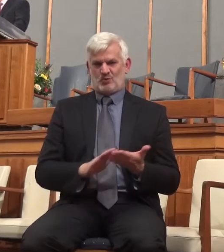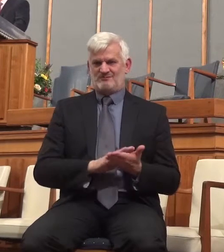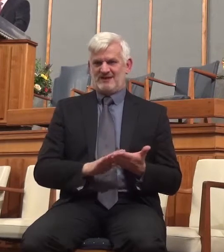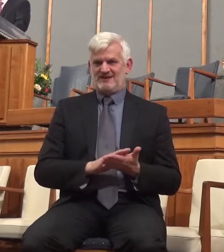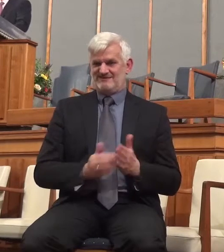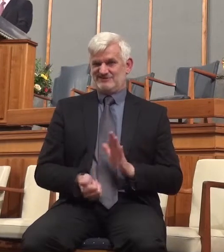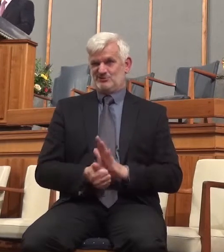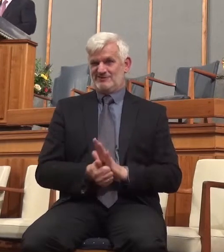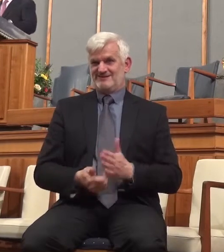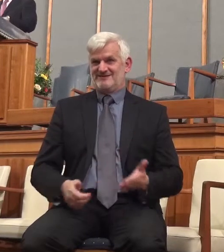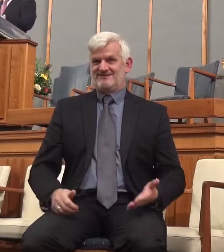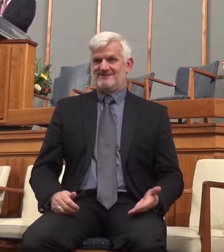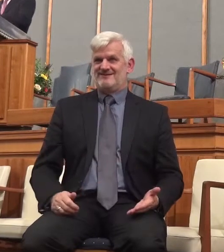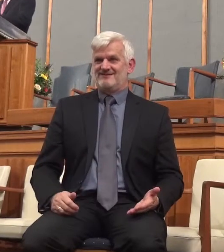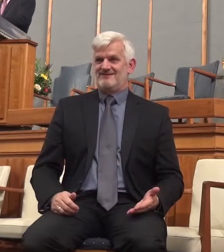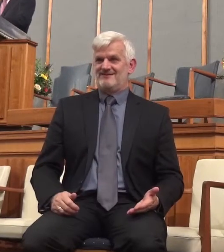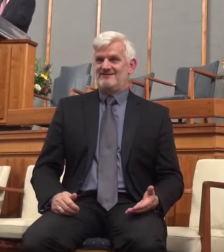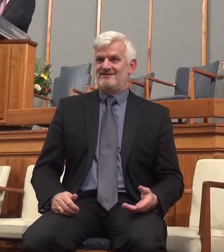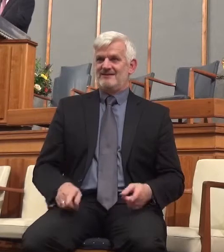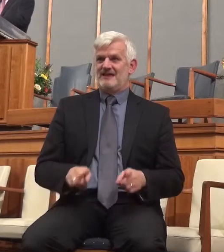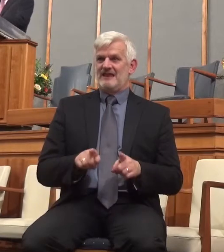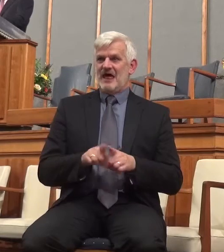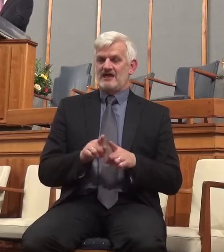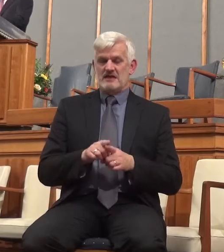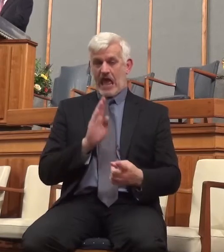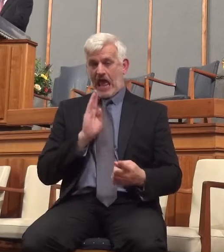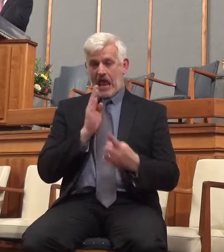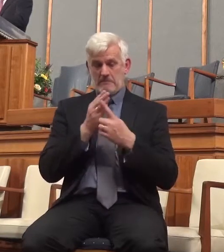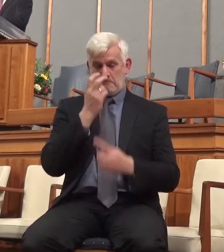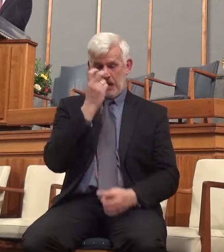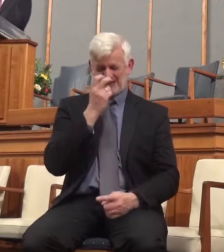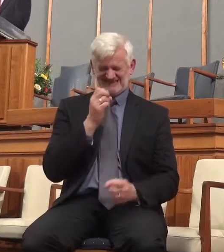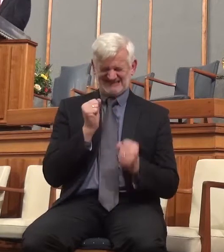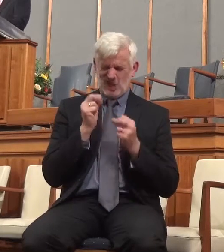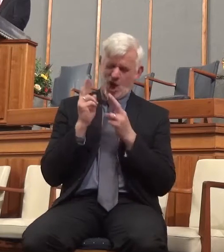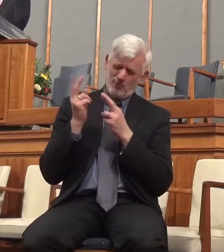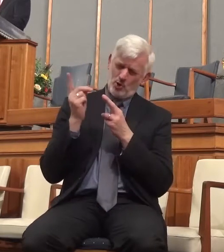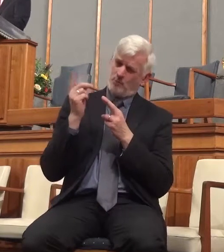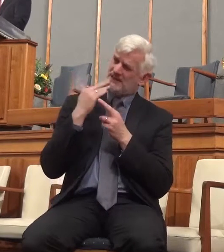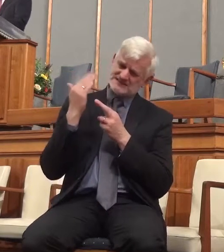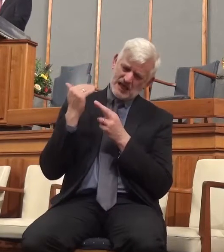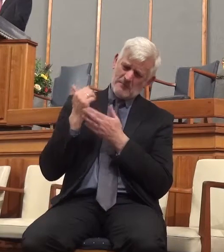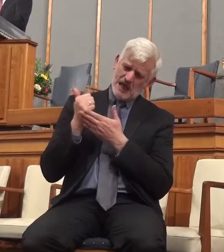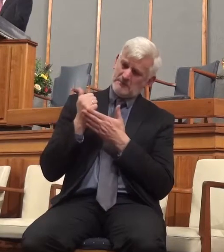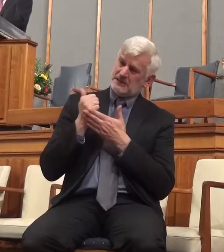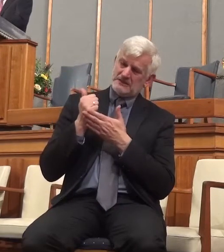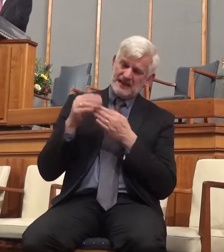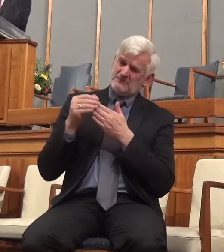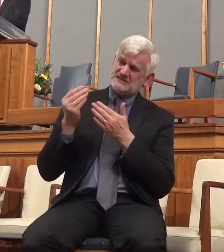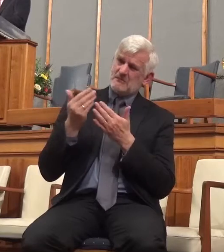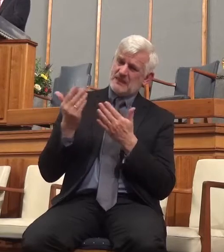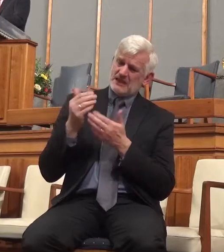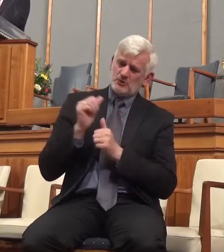reason, shutting of your eyes and hoping that your God will do something or guide you or lead you